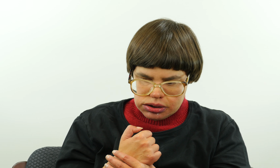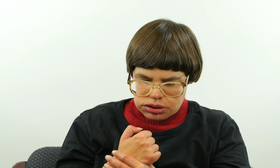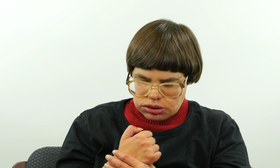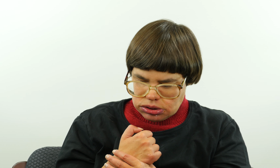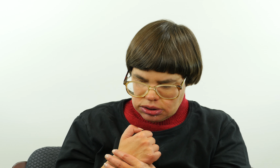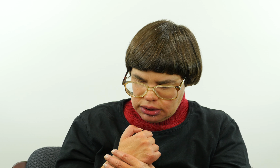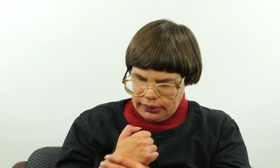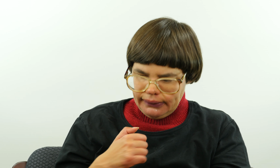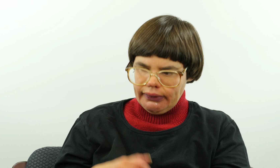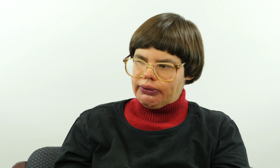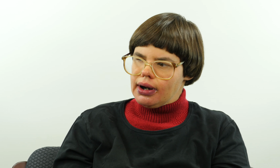How are you? I'm going to die.